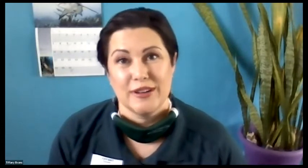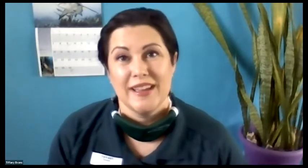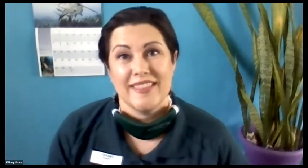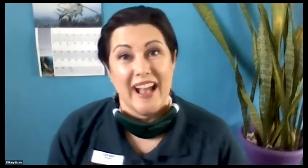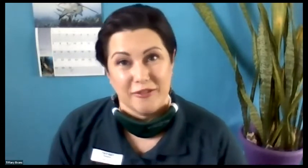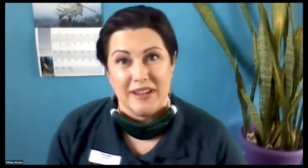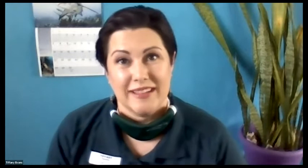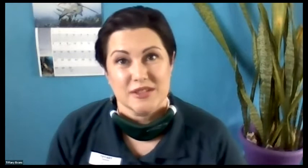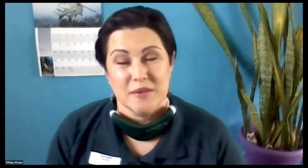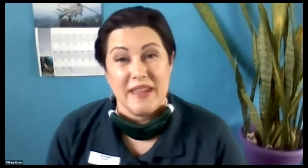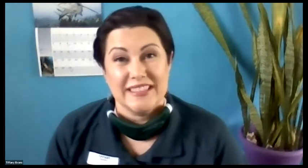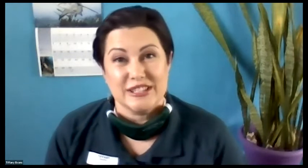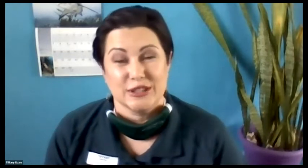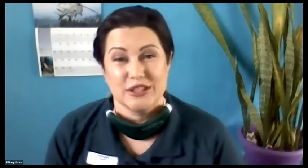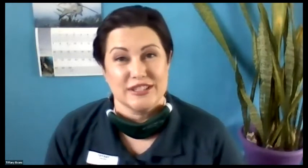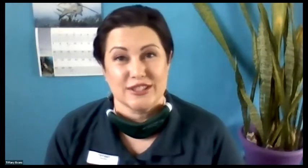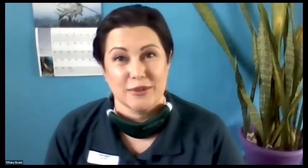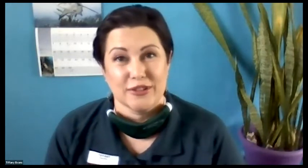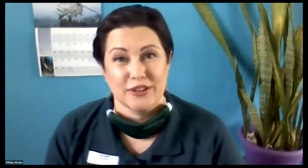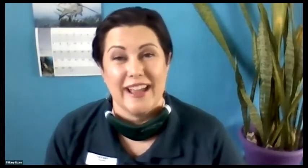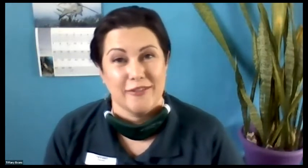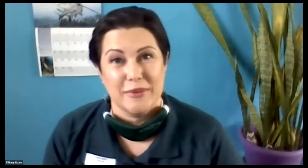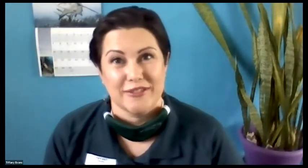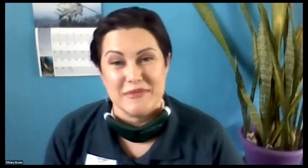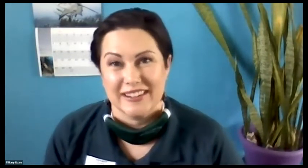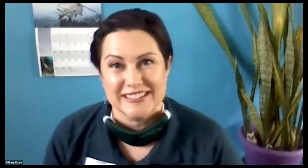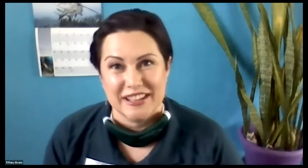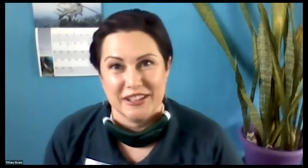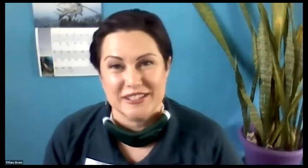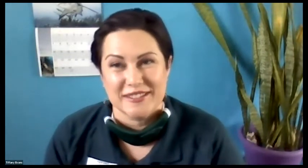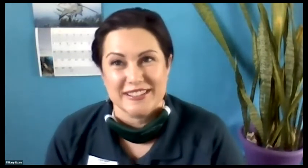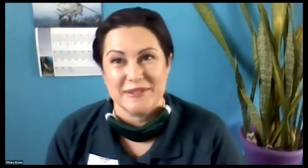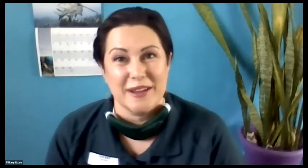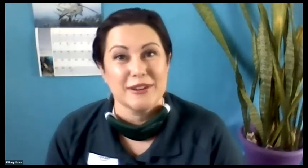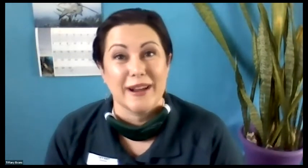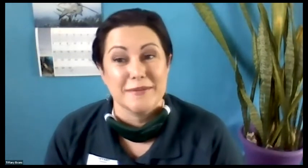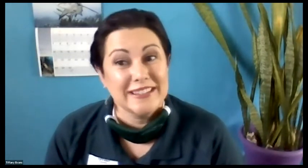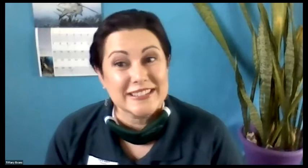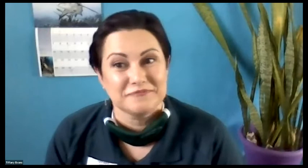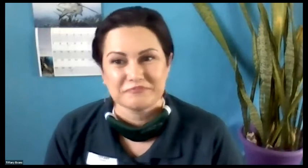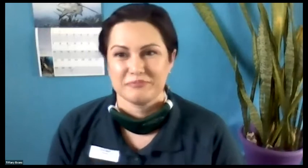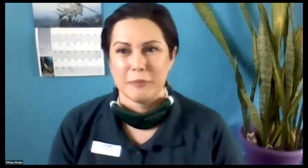the alphabet. That's the main thing to learn, to start with learning the alphabet for American Sign Language. So that's what I would recommend.